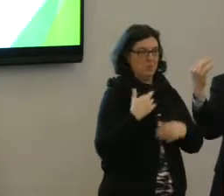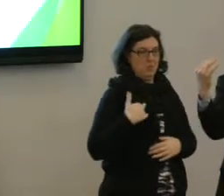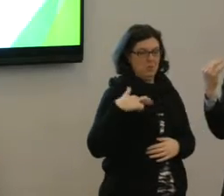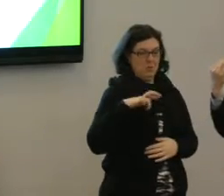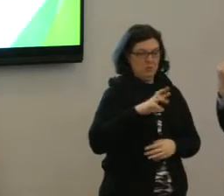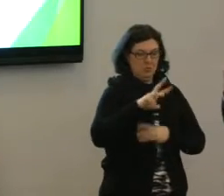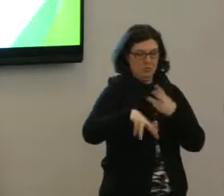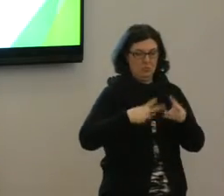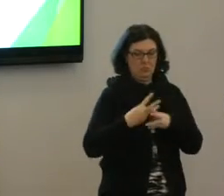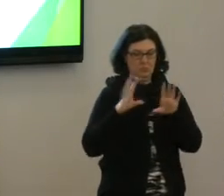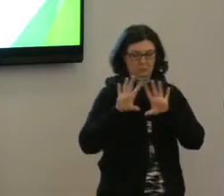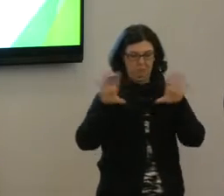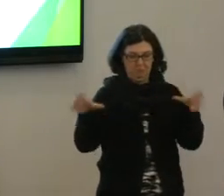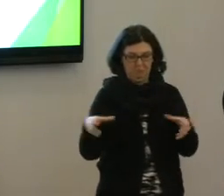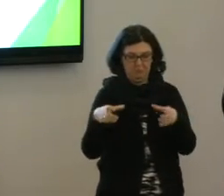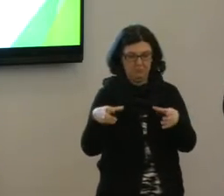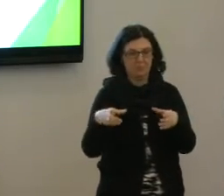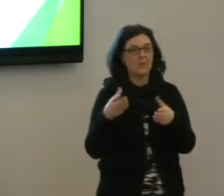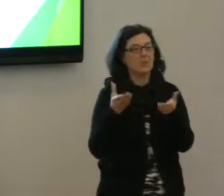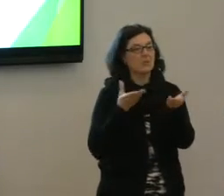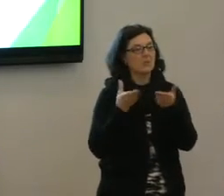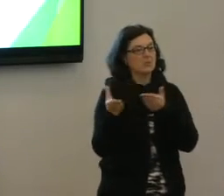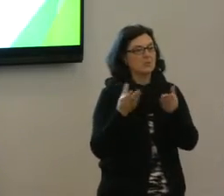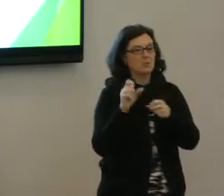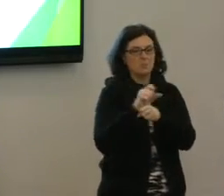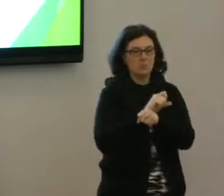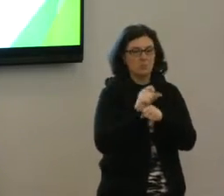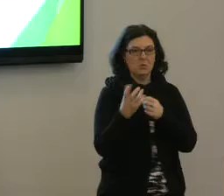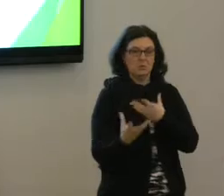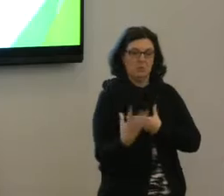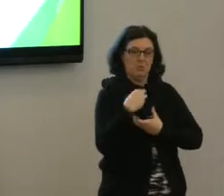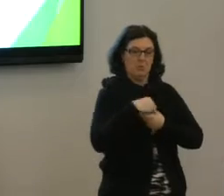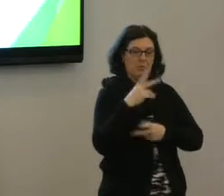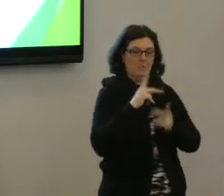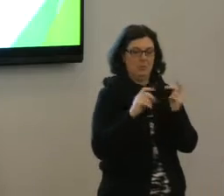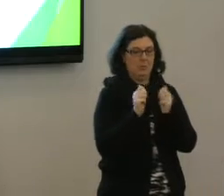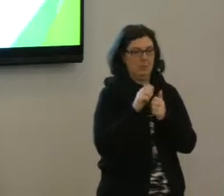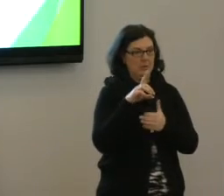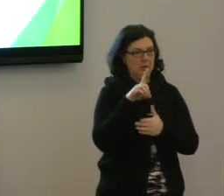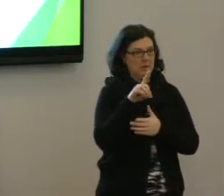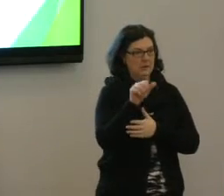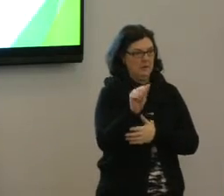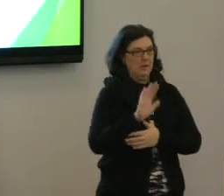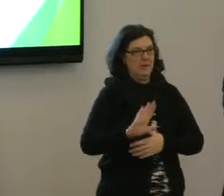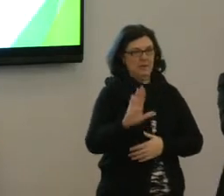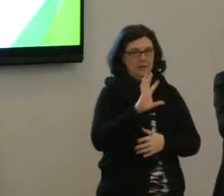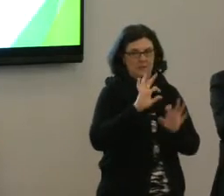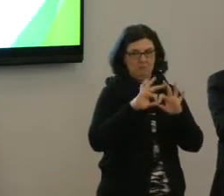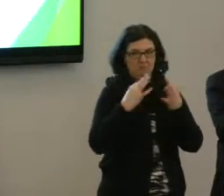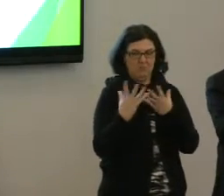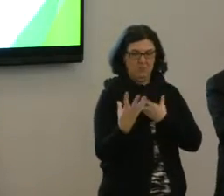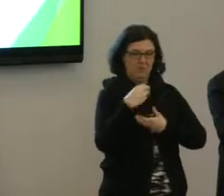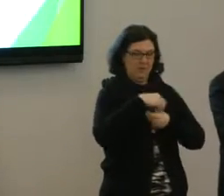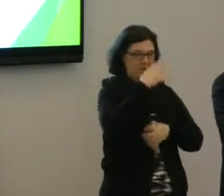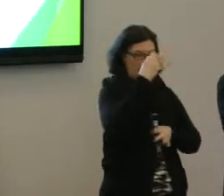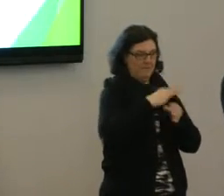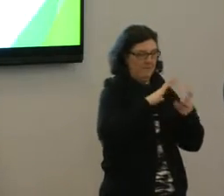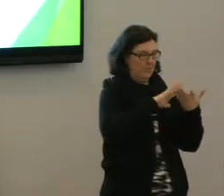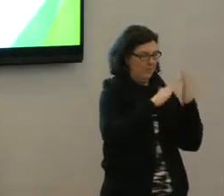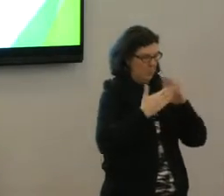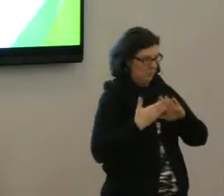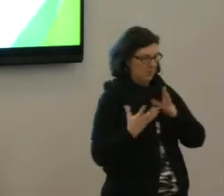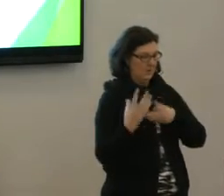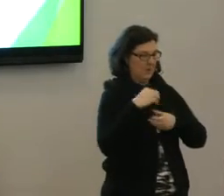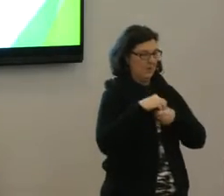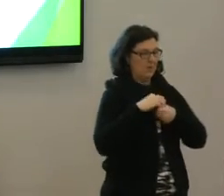religious world that serves and works on including people with disabilities in their families, in faith communities,